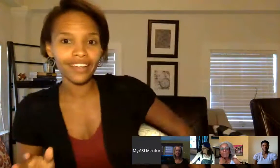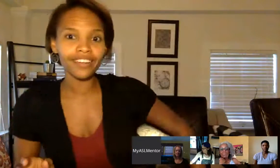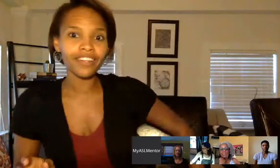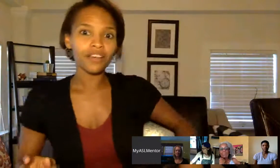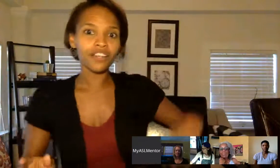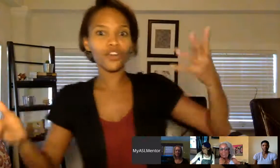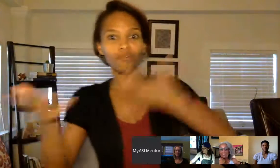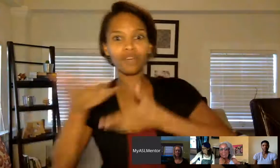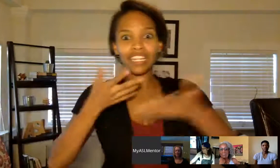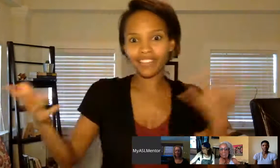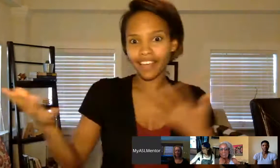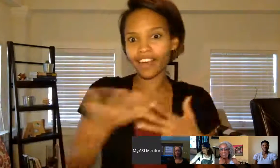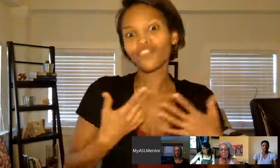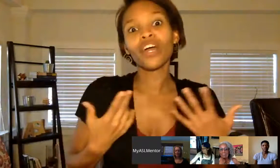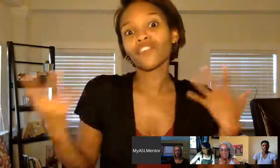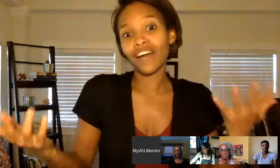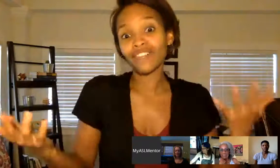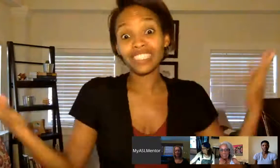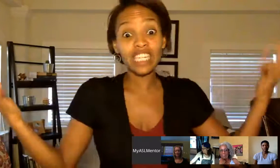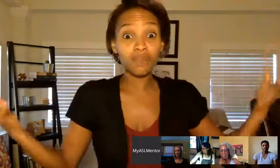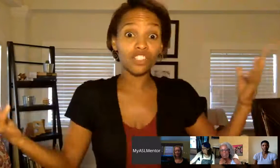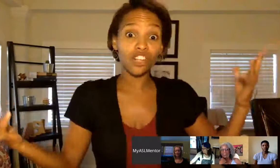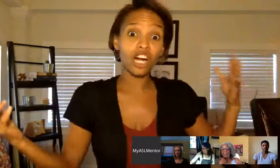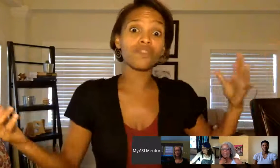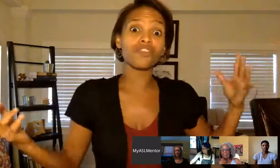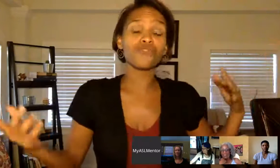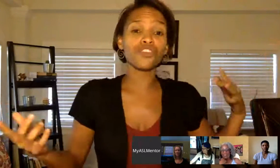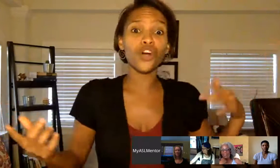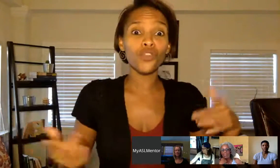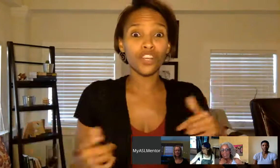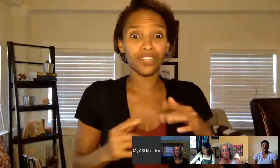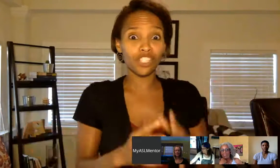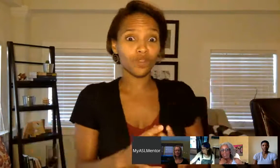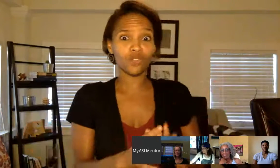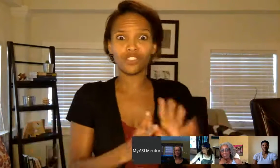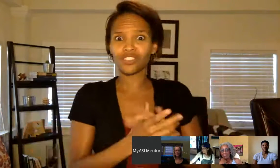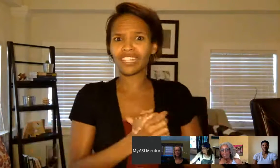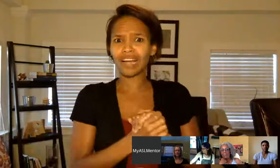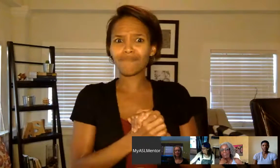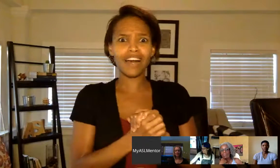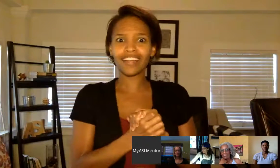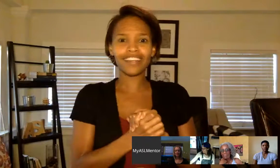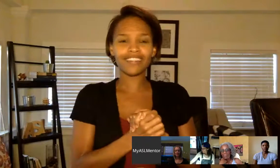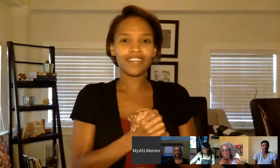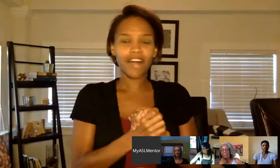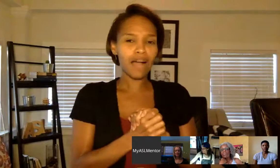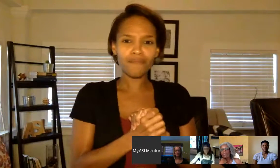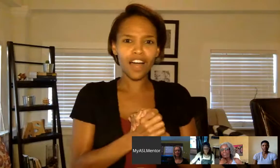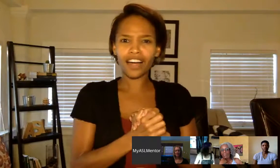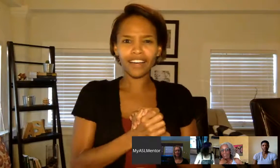we can, mitigate that. If you ever have a team in a job and you know that you're in a situation where you're just like, I